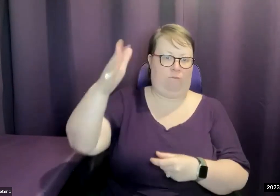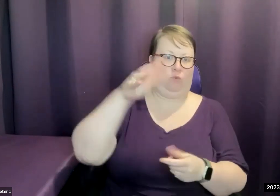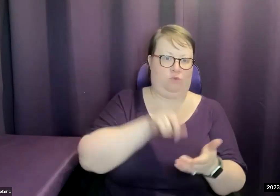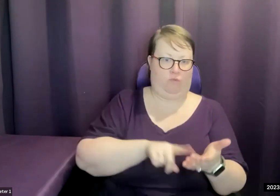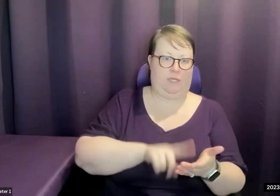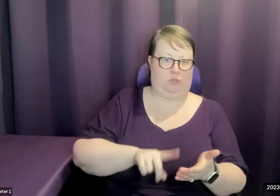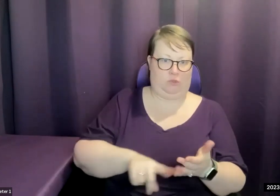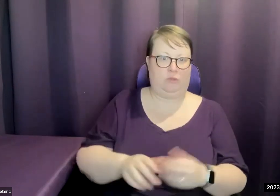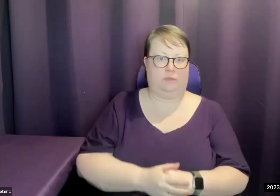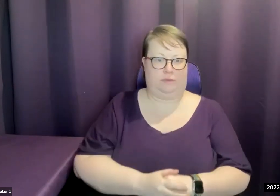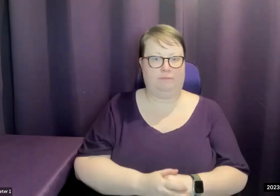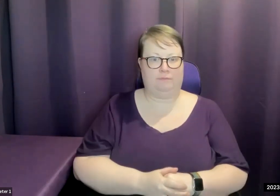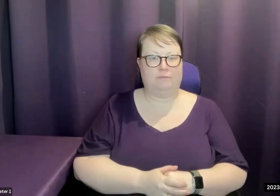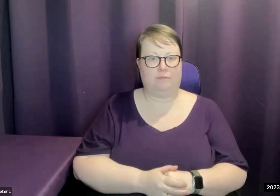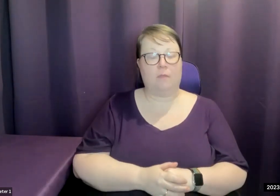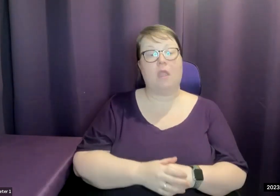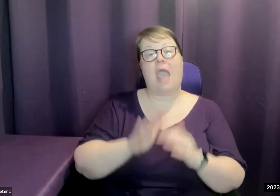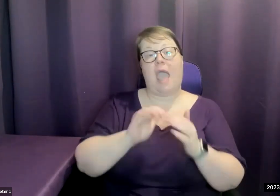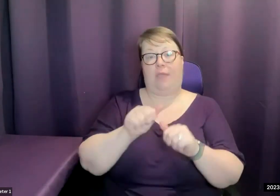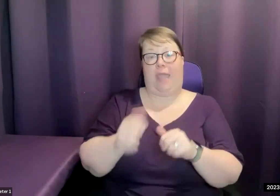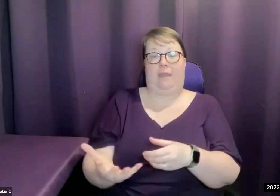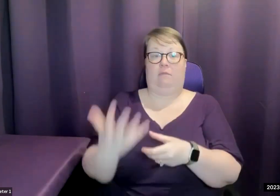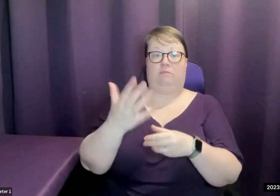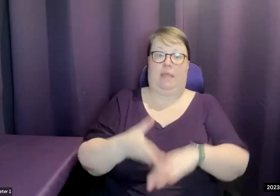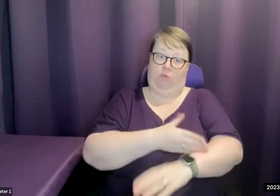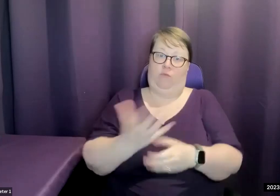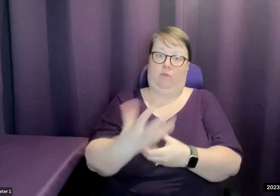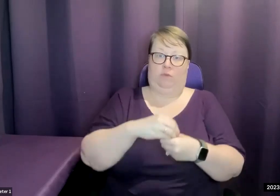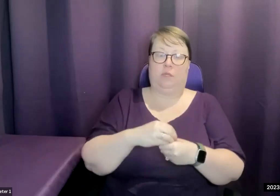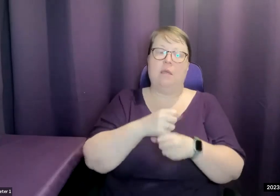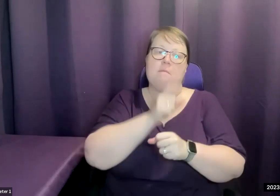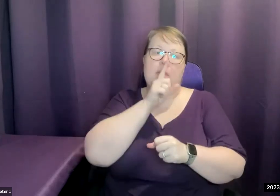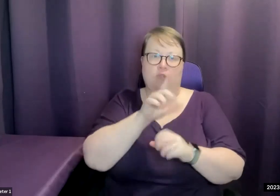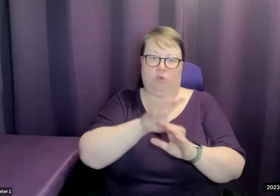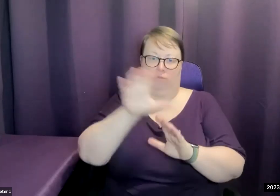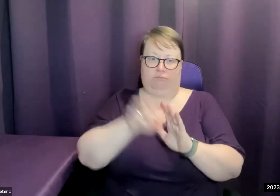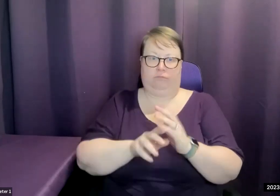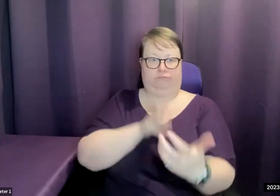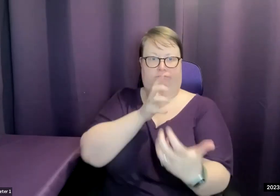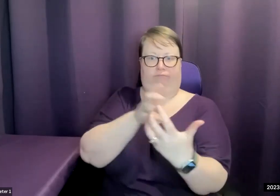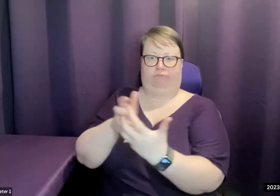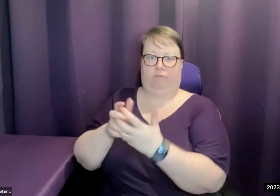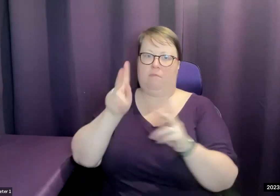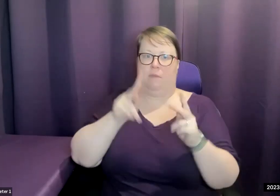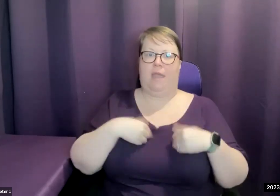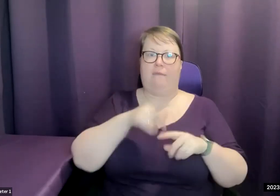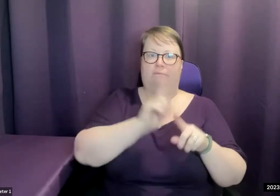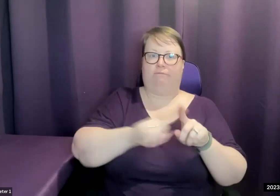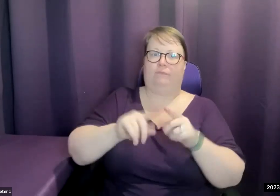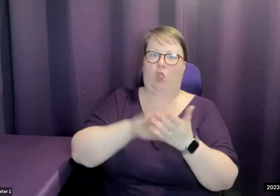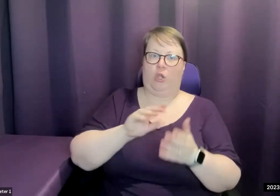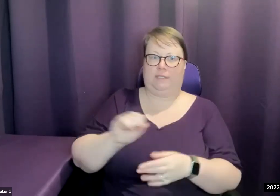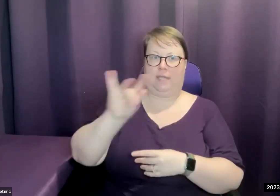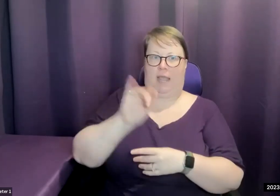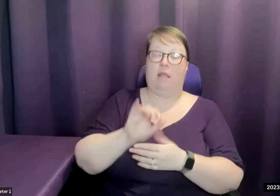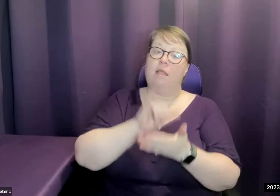One effective way to improve inclusion is to ensure that curricula and assessments work for people with many different learning styles, an approach called universal